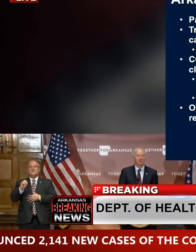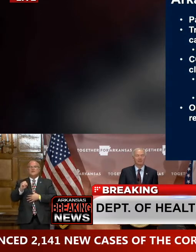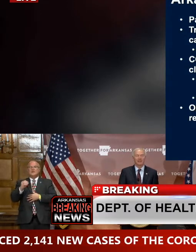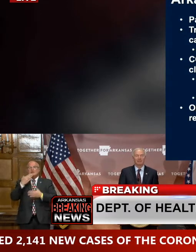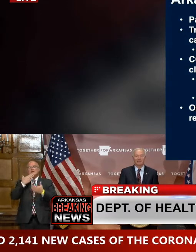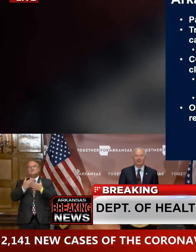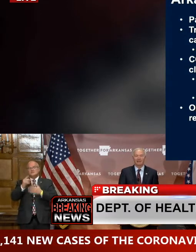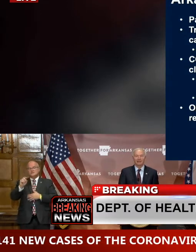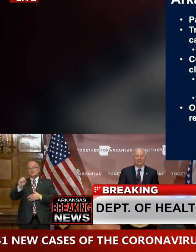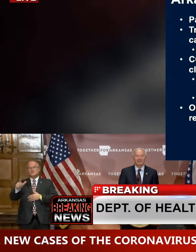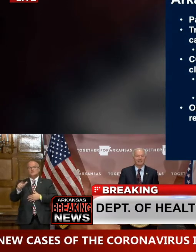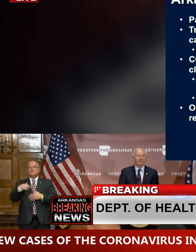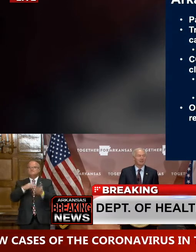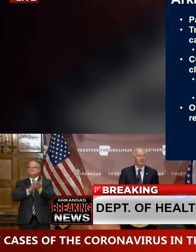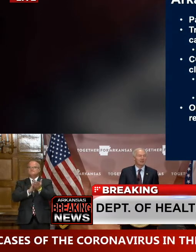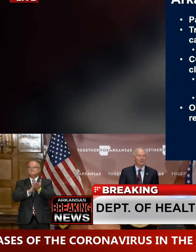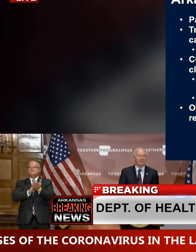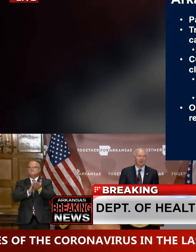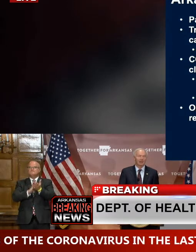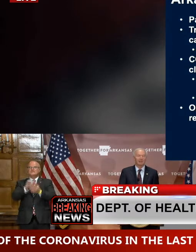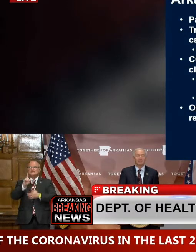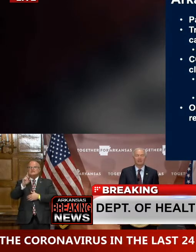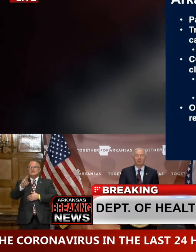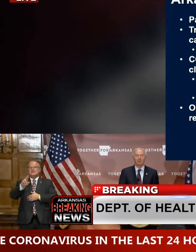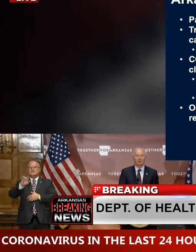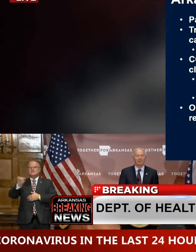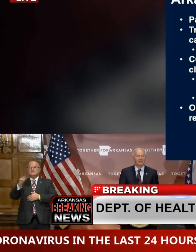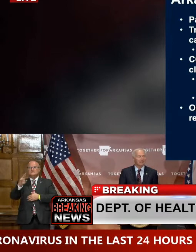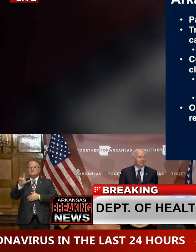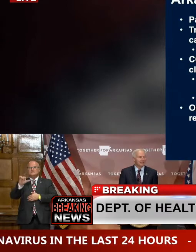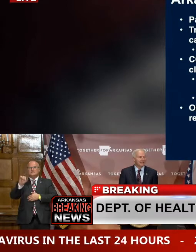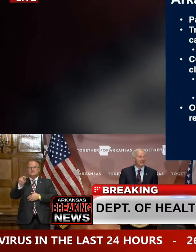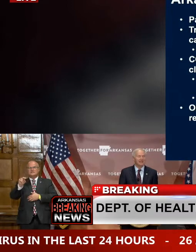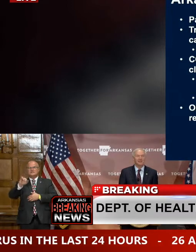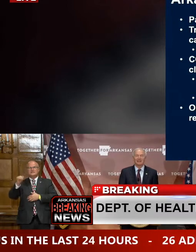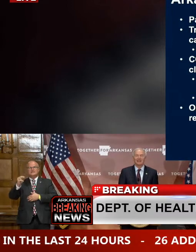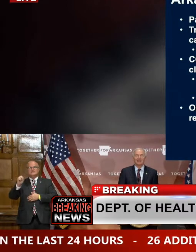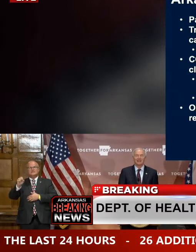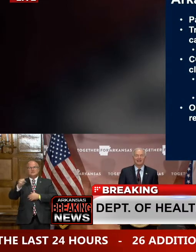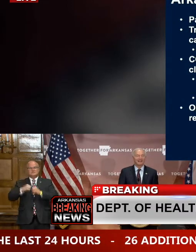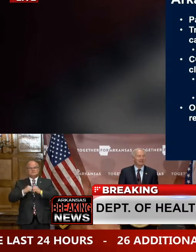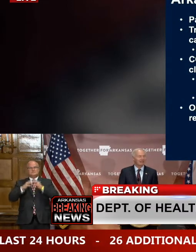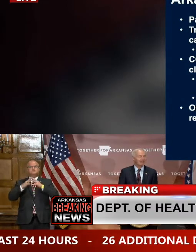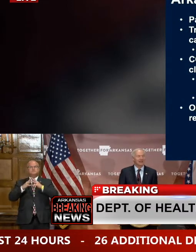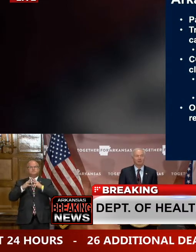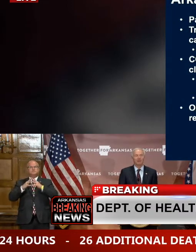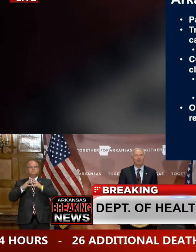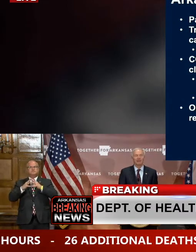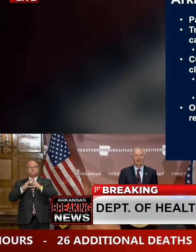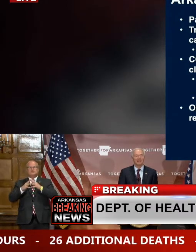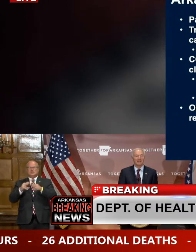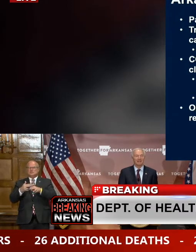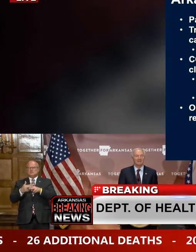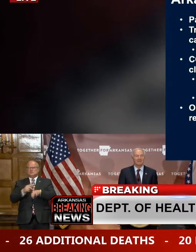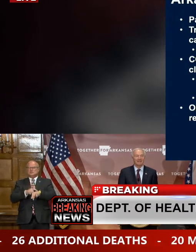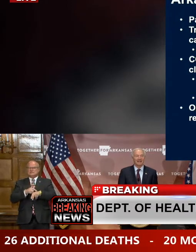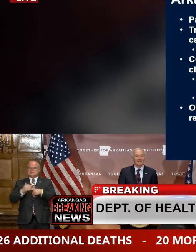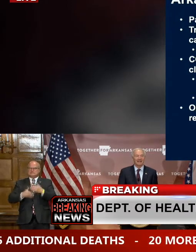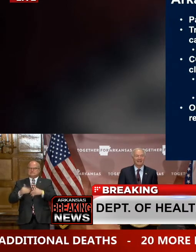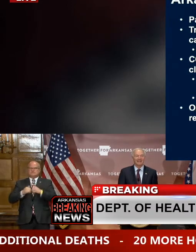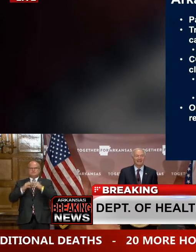good tool. I applaud Dr. Geraldine Jones and her work in implementing this in a very short amount of